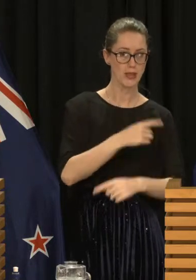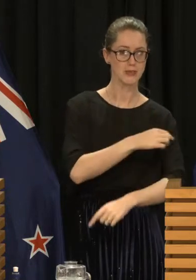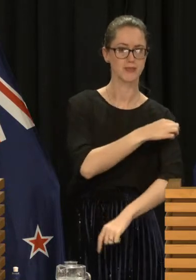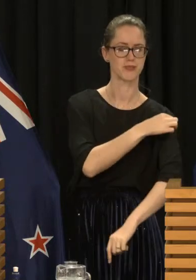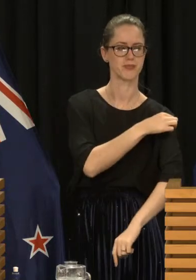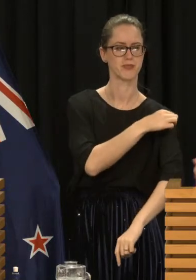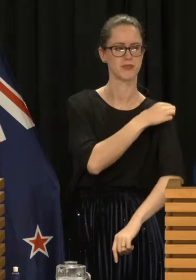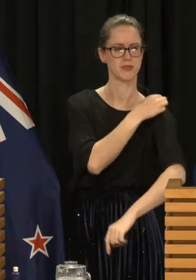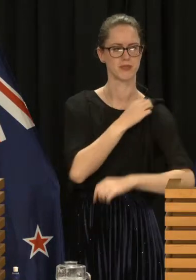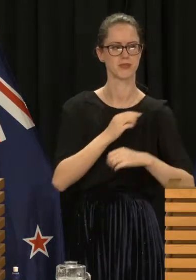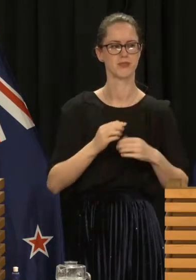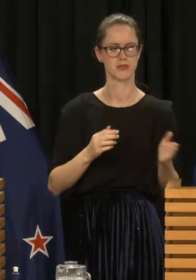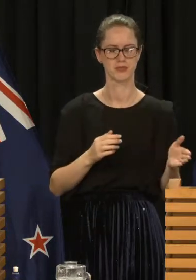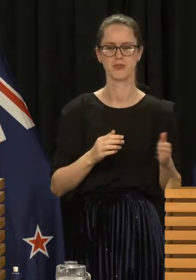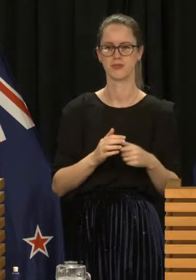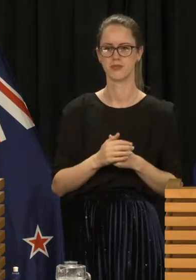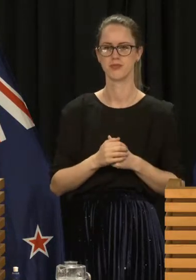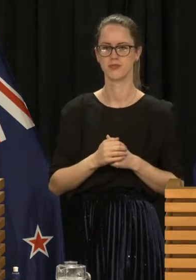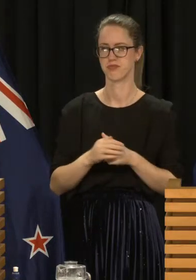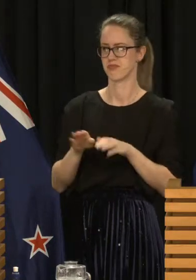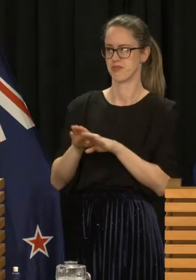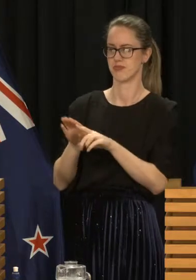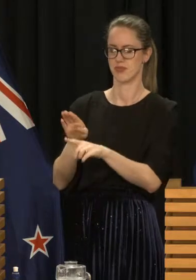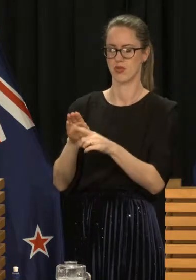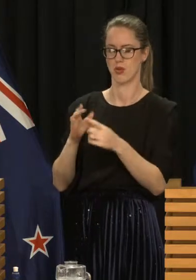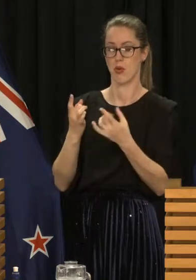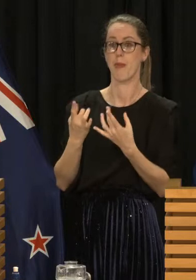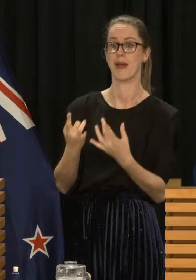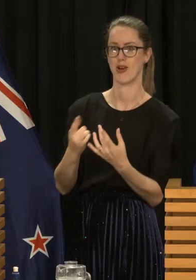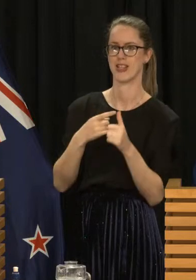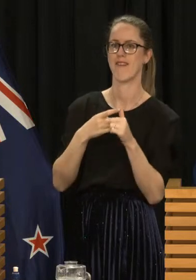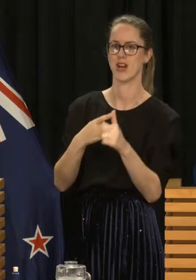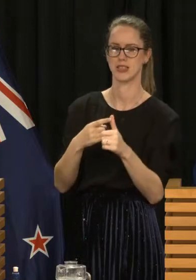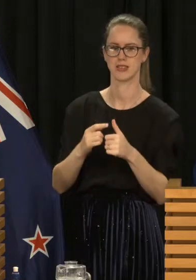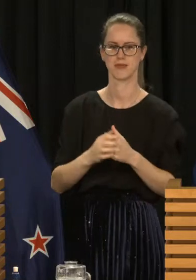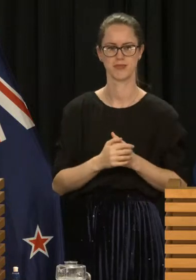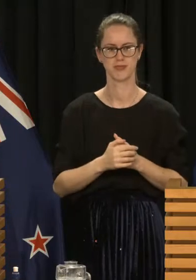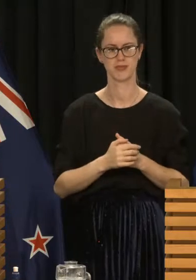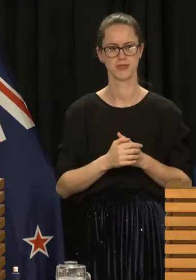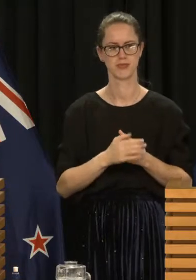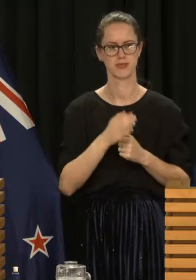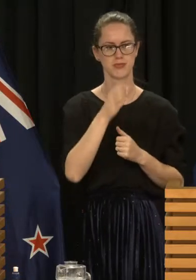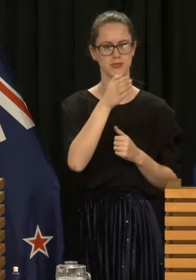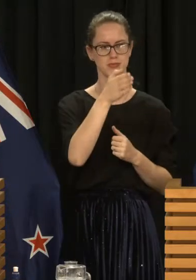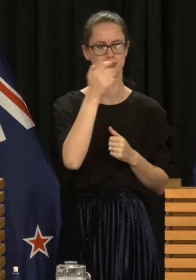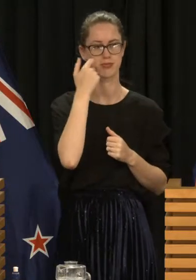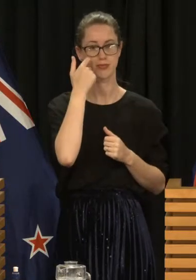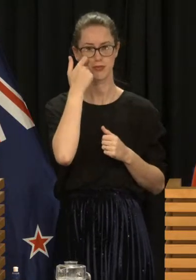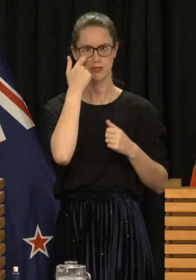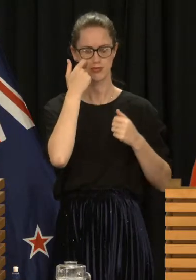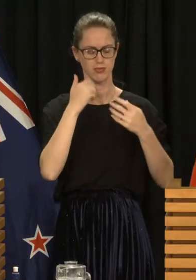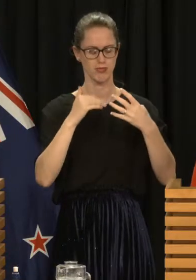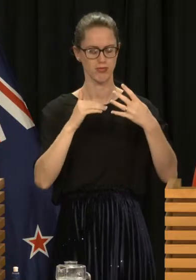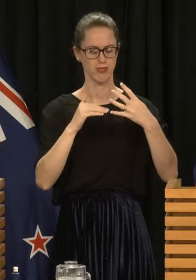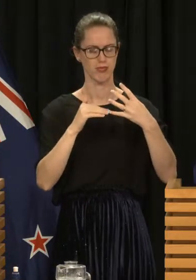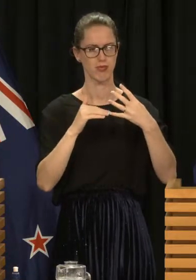that. Only in that the advice is in preparation. That's right. Yes. Say that the difference in alert level response to August